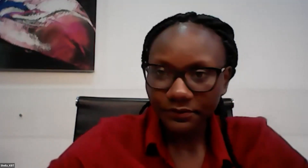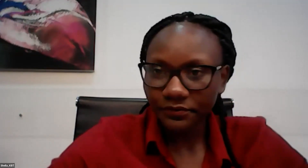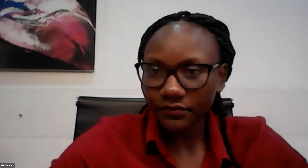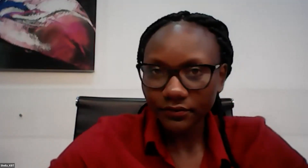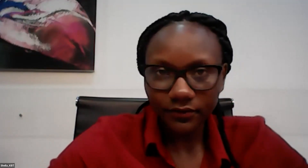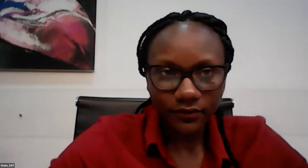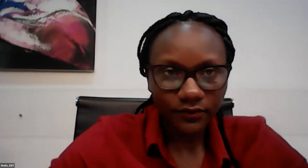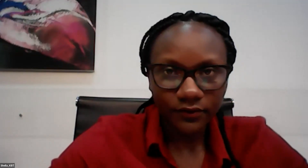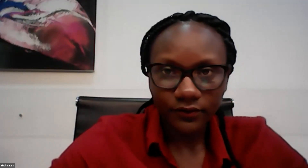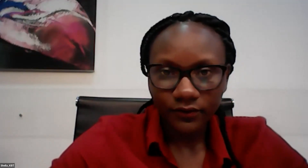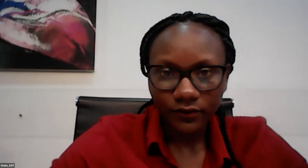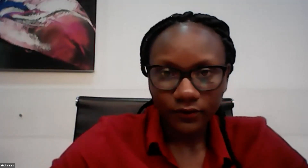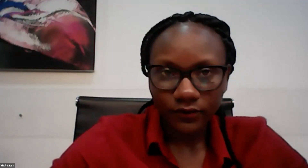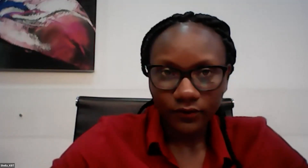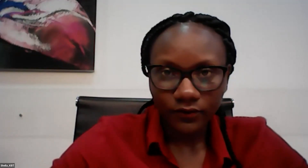concerned.